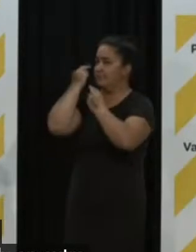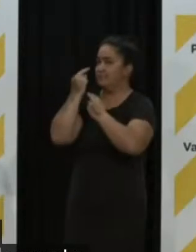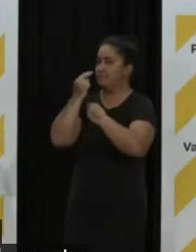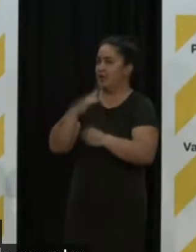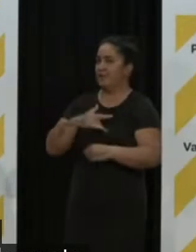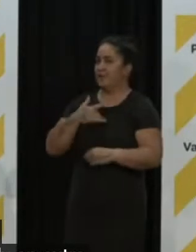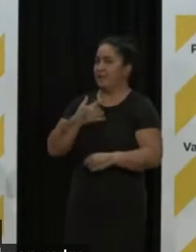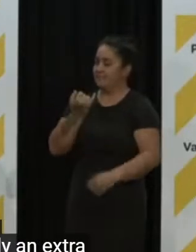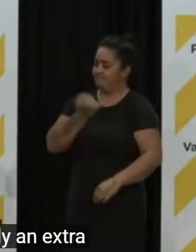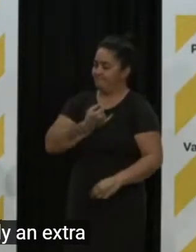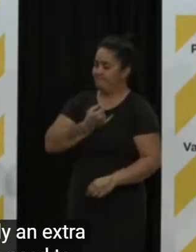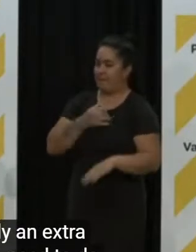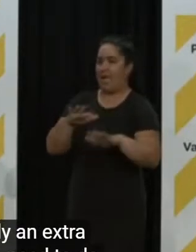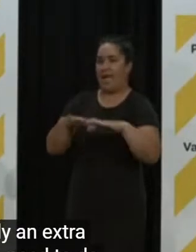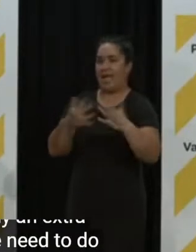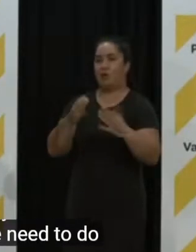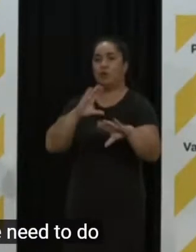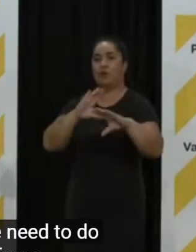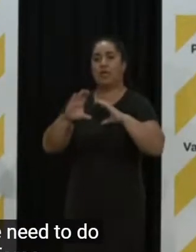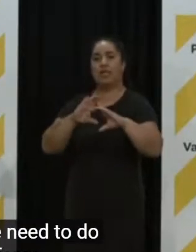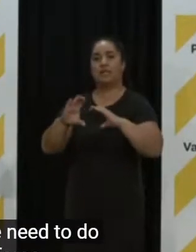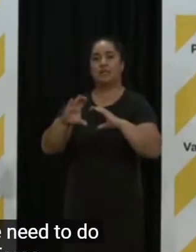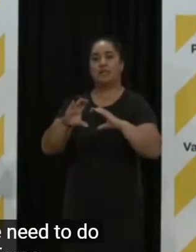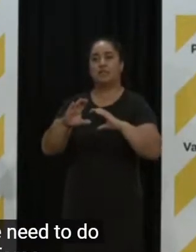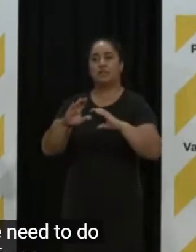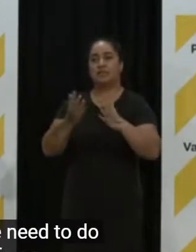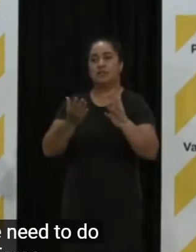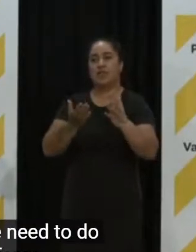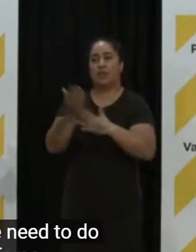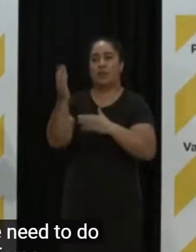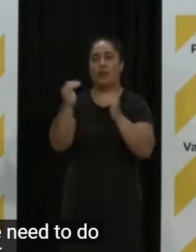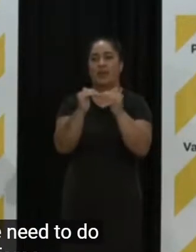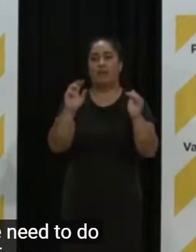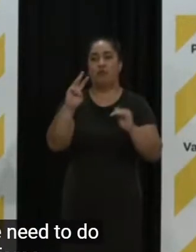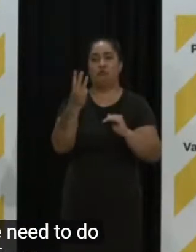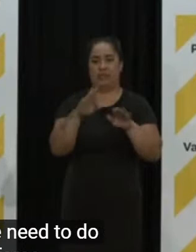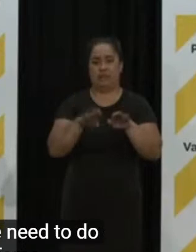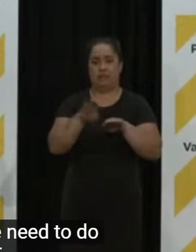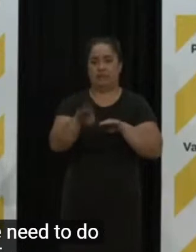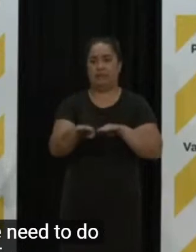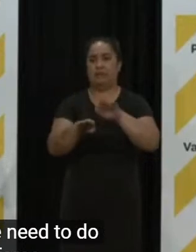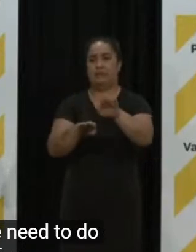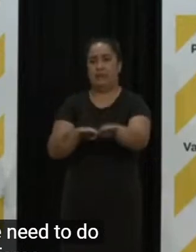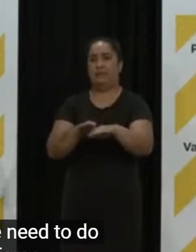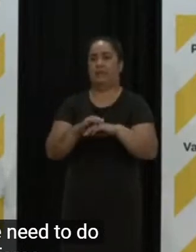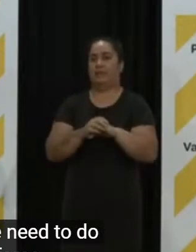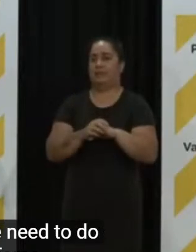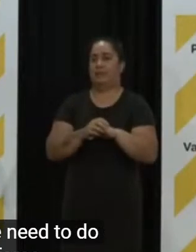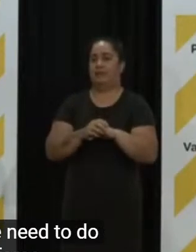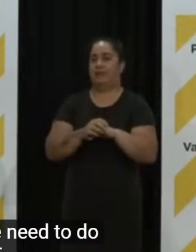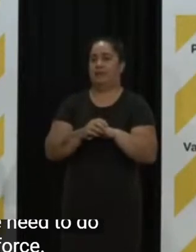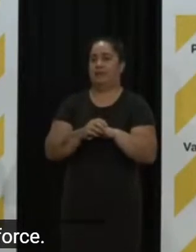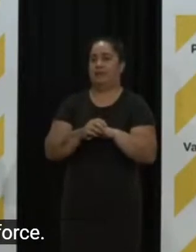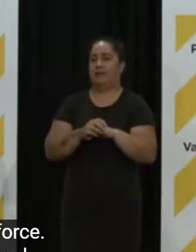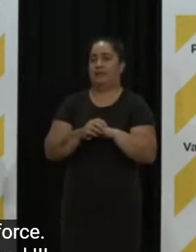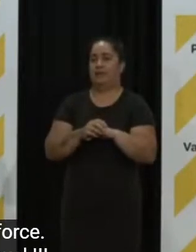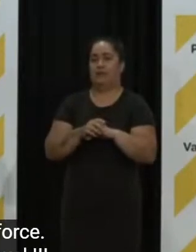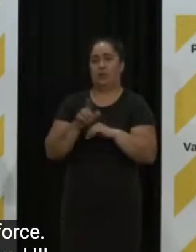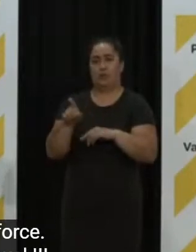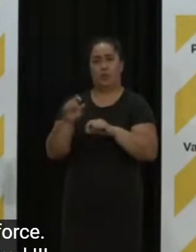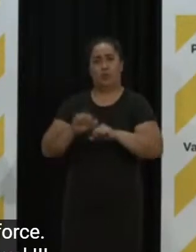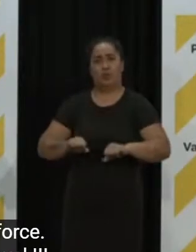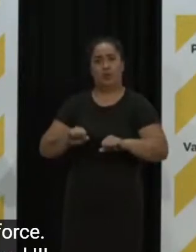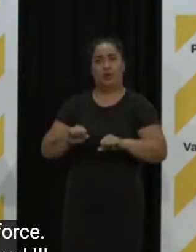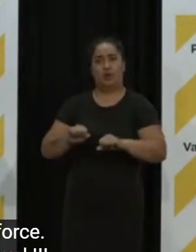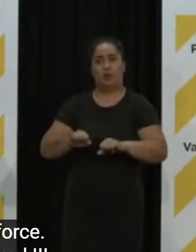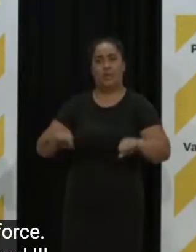you communicated and presented the level 3 step changes? Polling that DPMC commissioned for your COVID response showed that